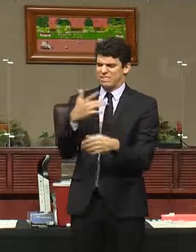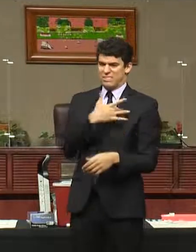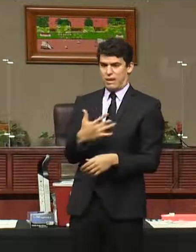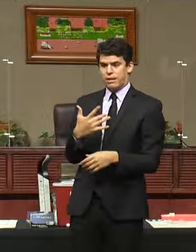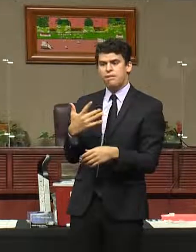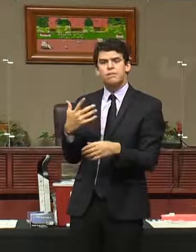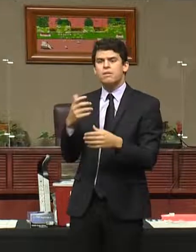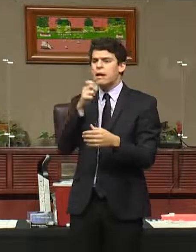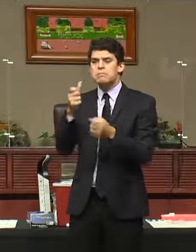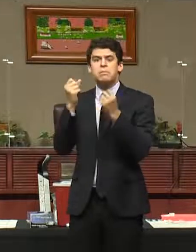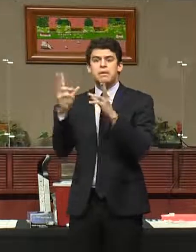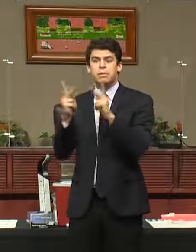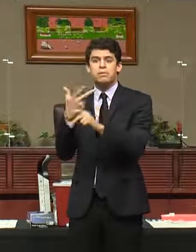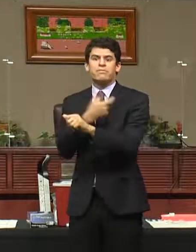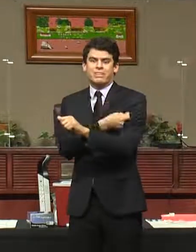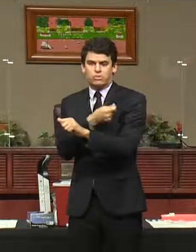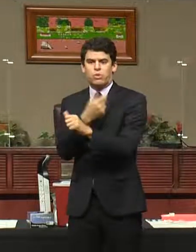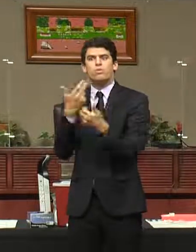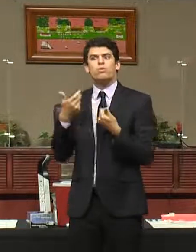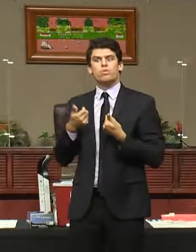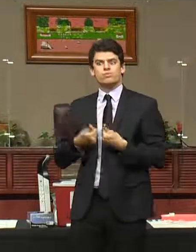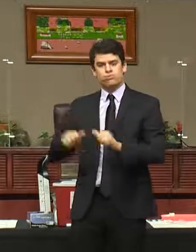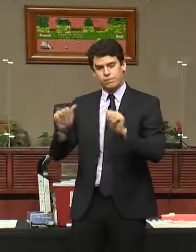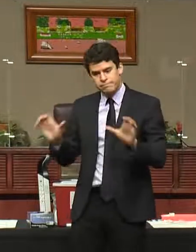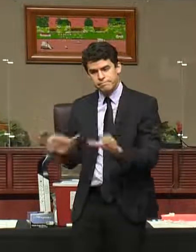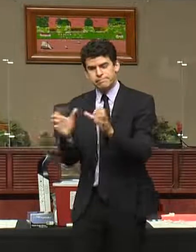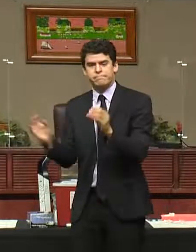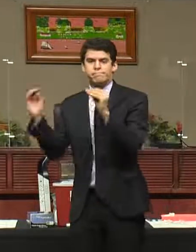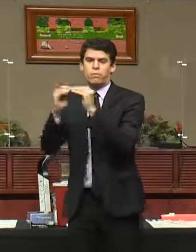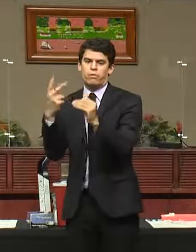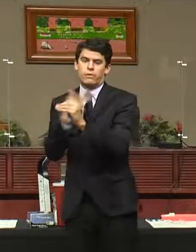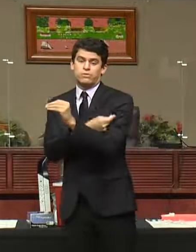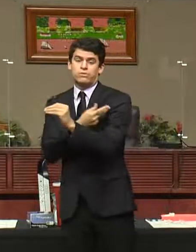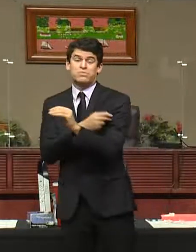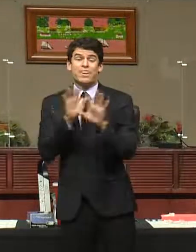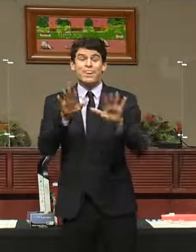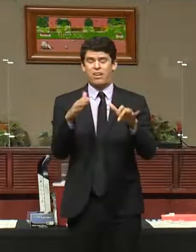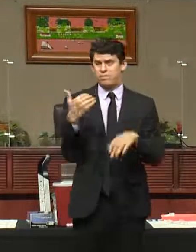news and it's a sad news, on May 5th,